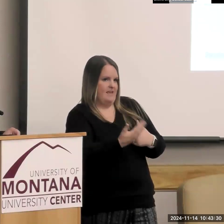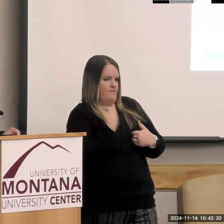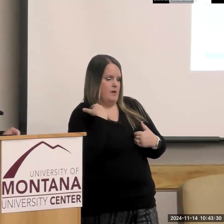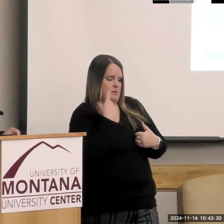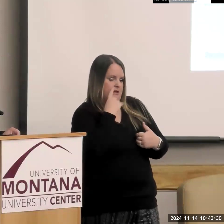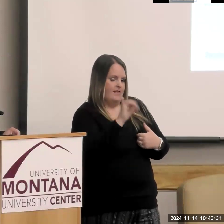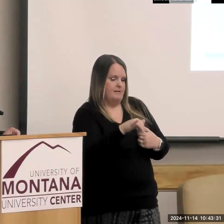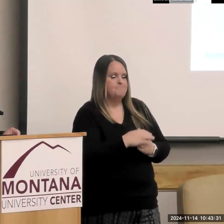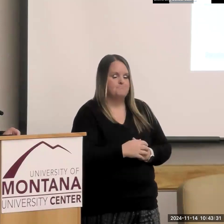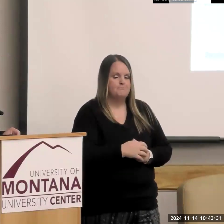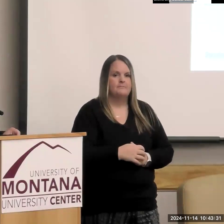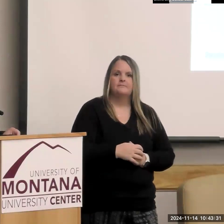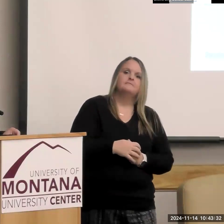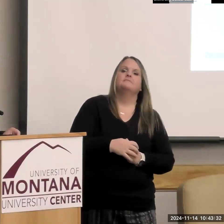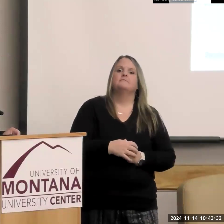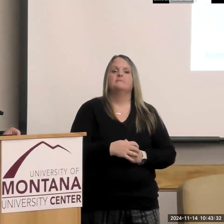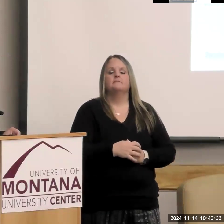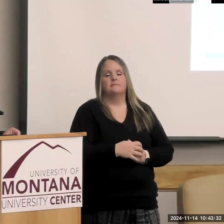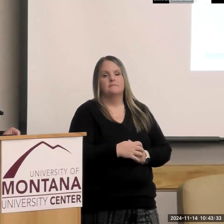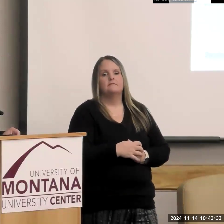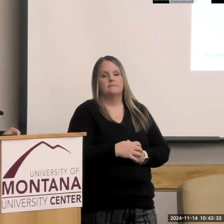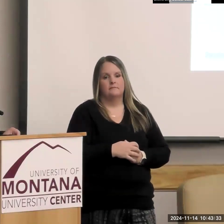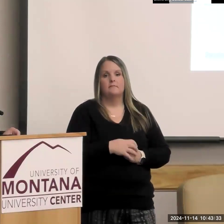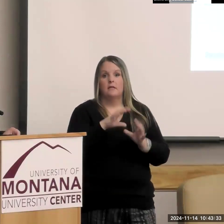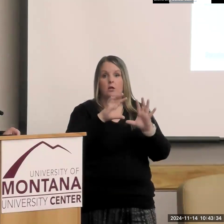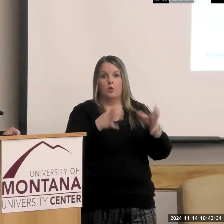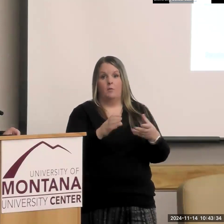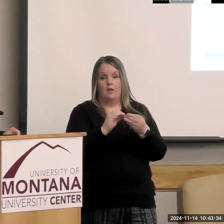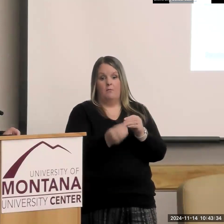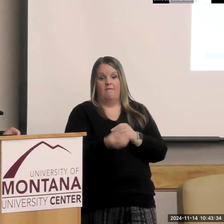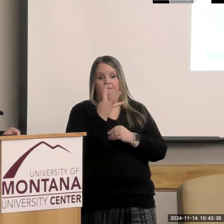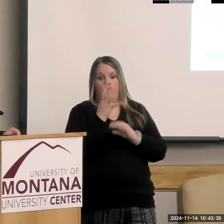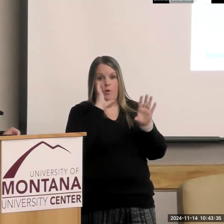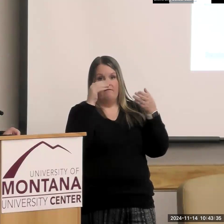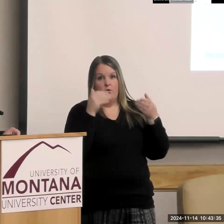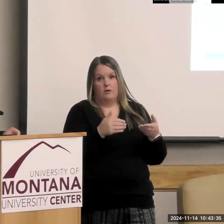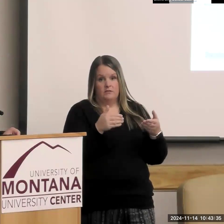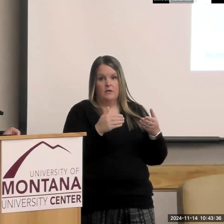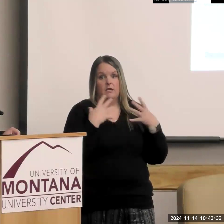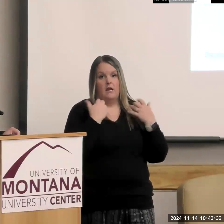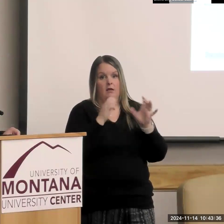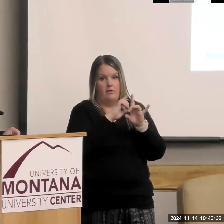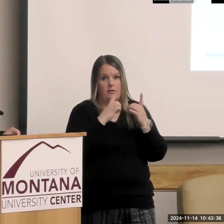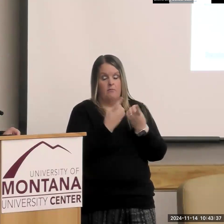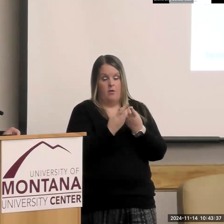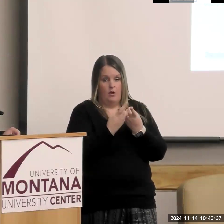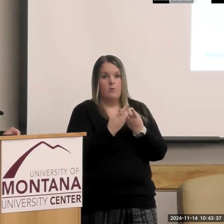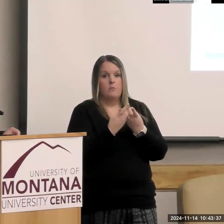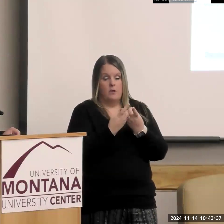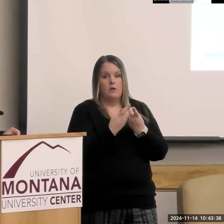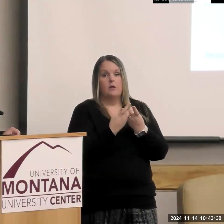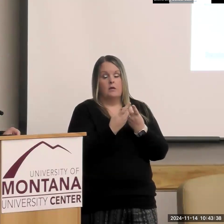me of that. So, yeah, so domain 4 focusing on the health department's convening and mobilizing of